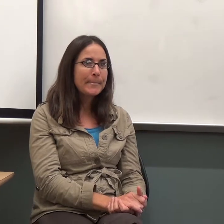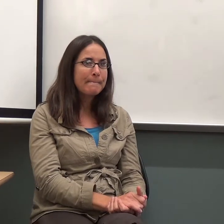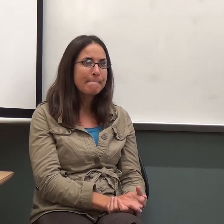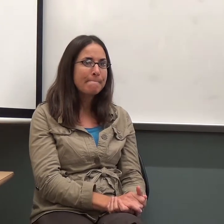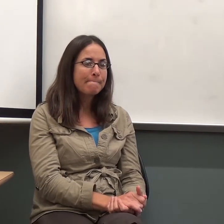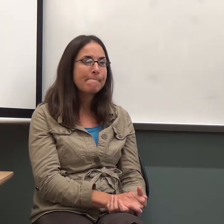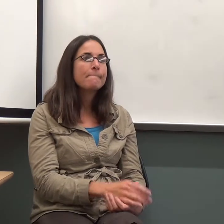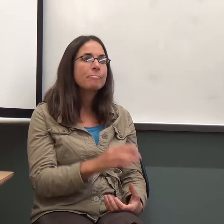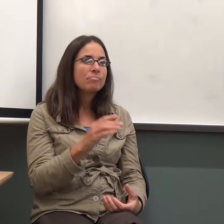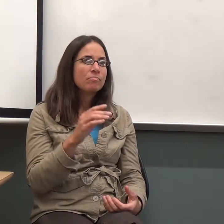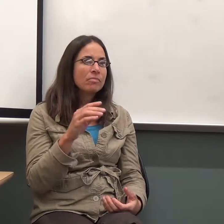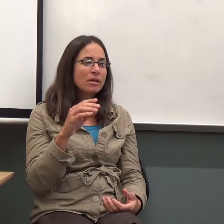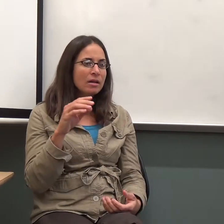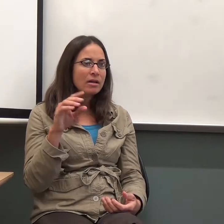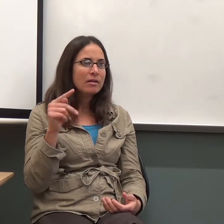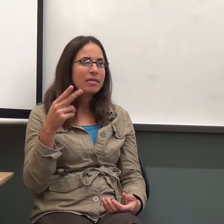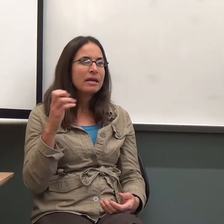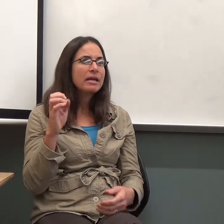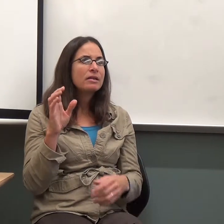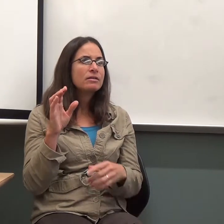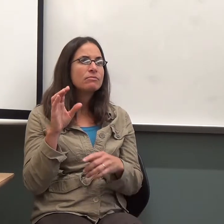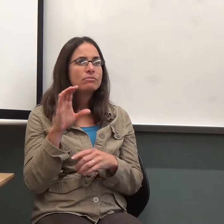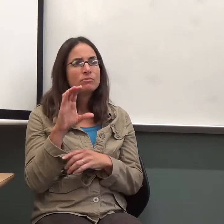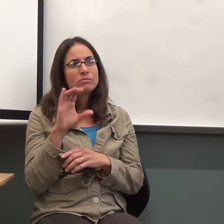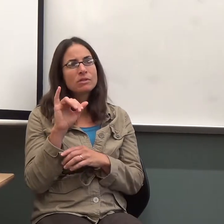the circumstances